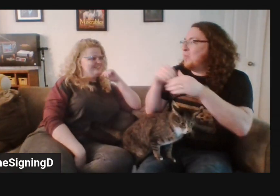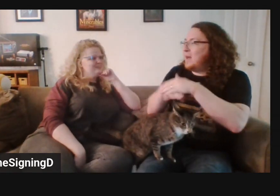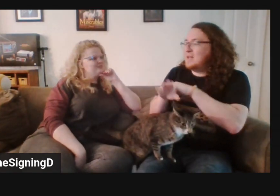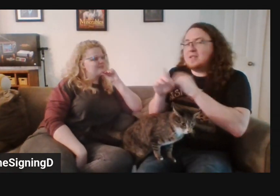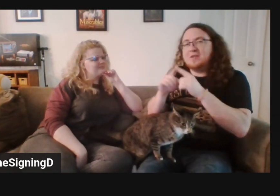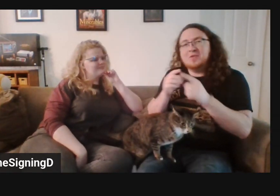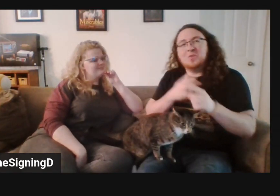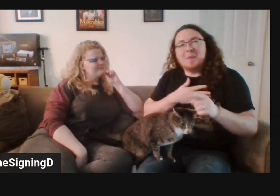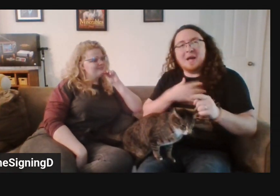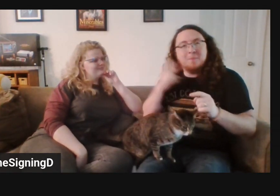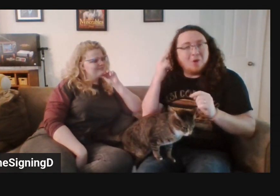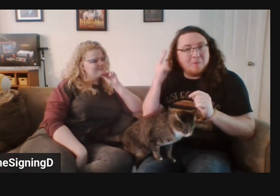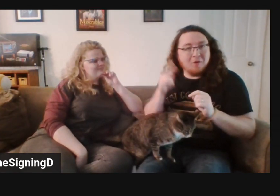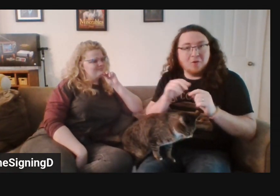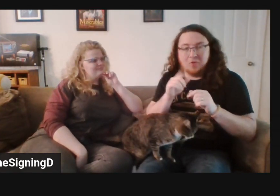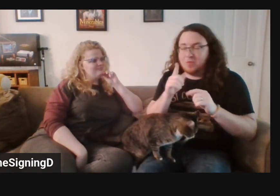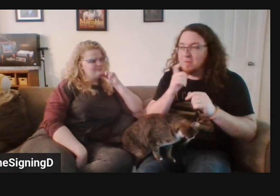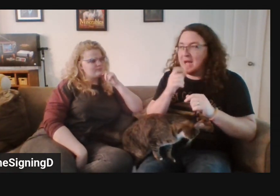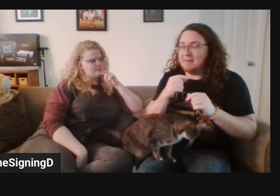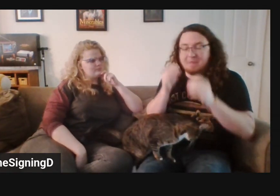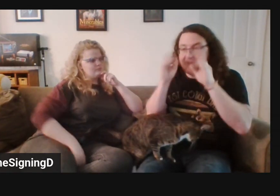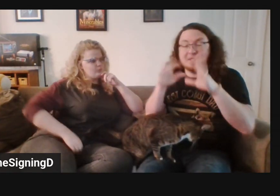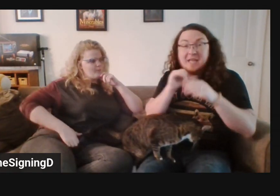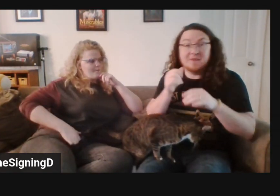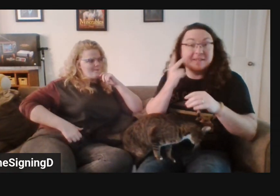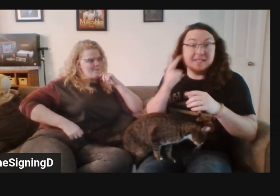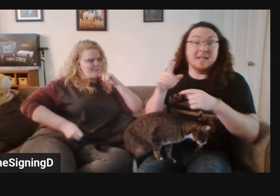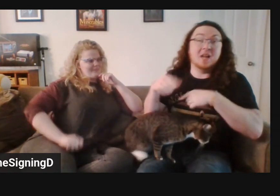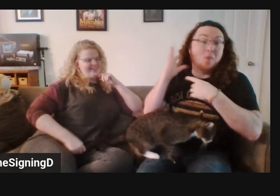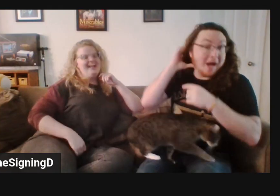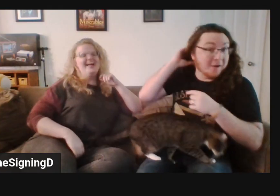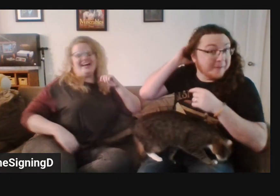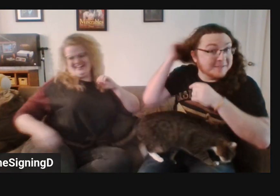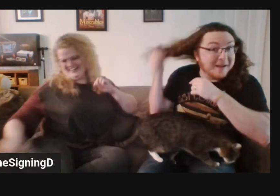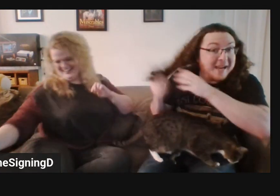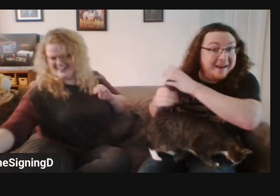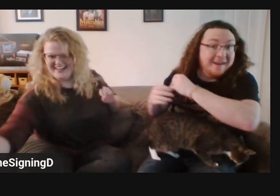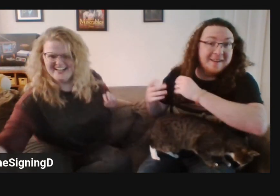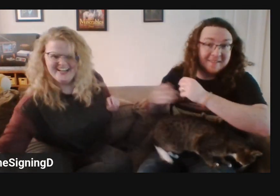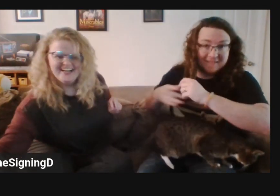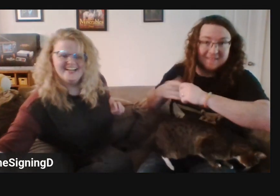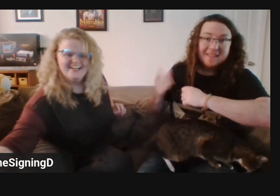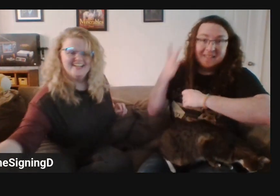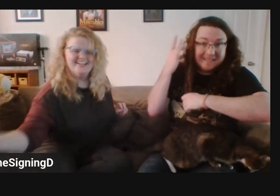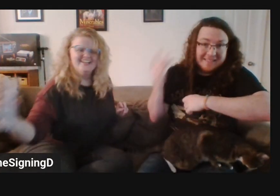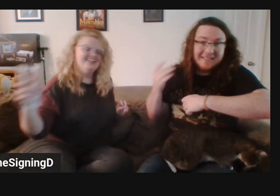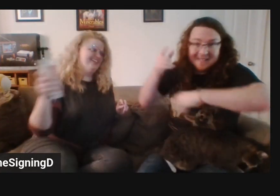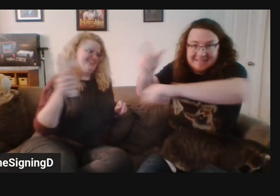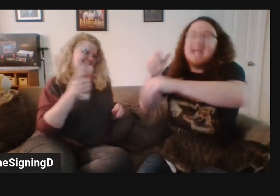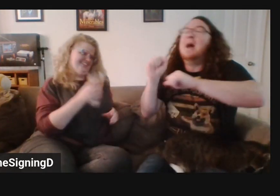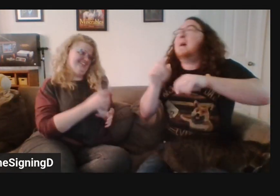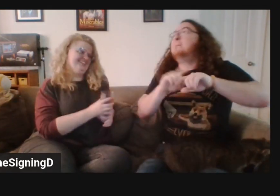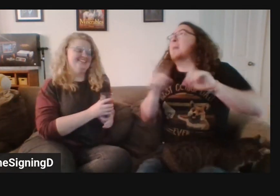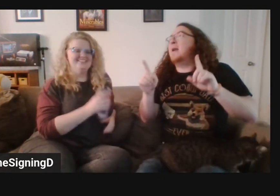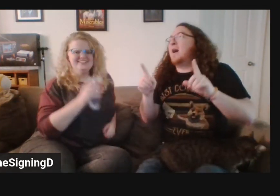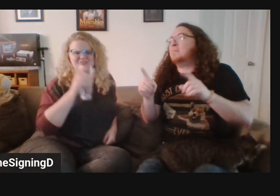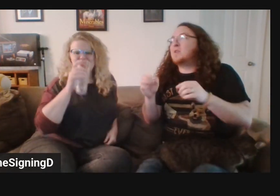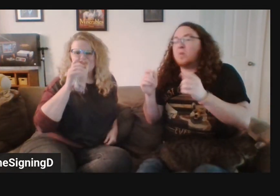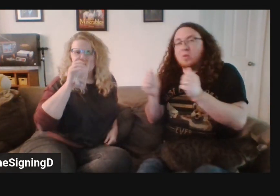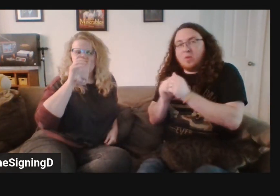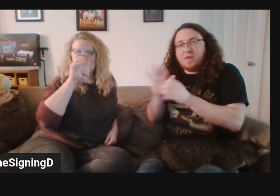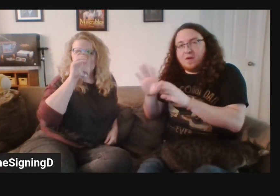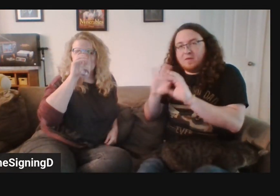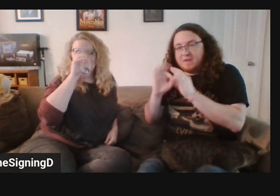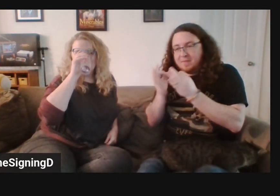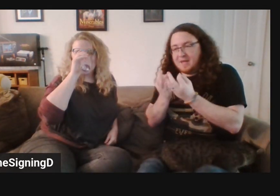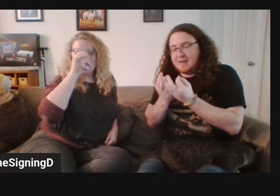we went into my barber, who I obviously have not seen in a while because my hair is. Yeah. But so